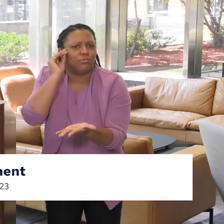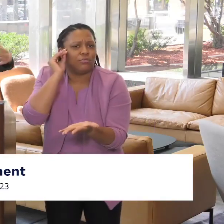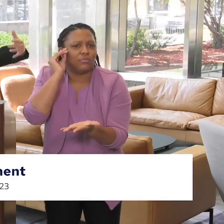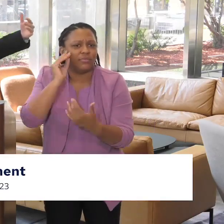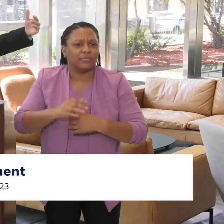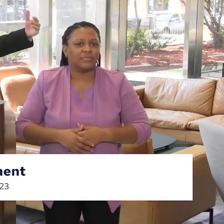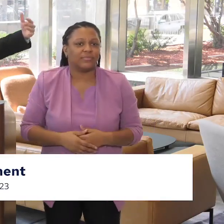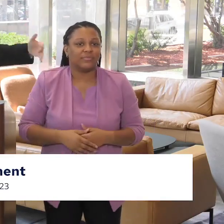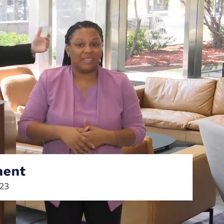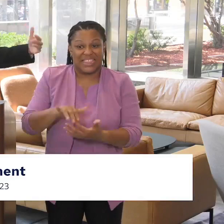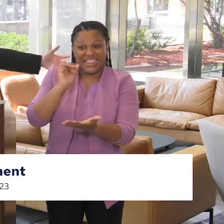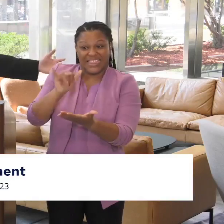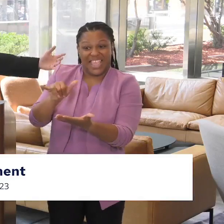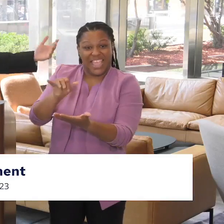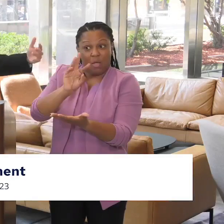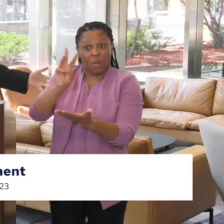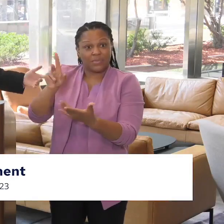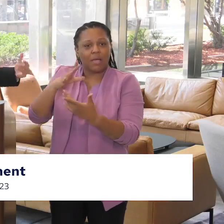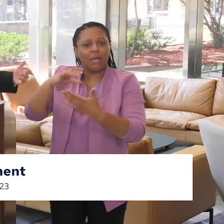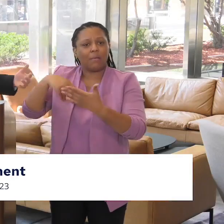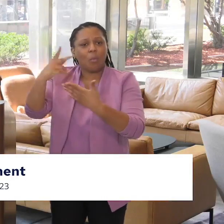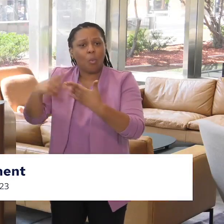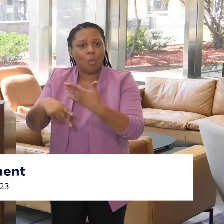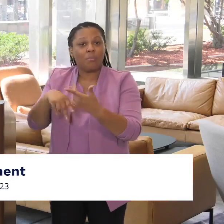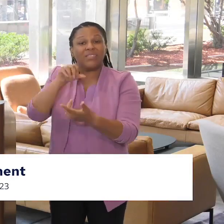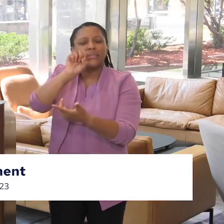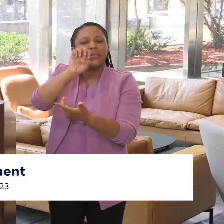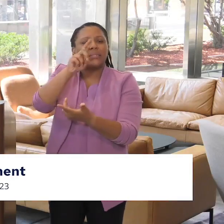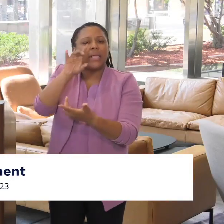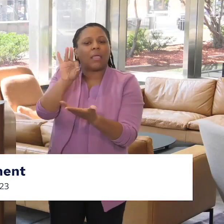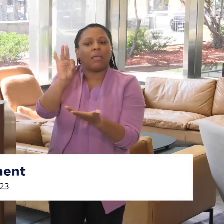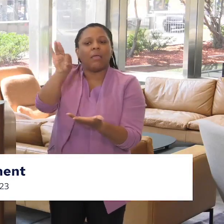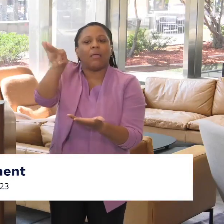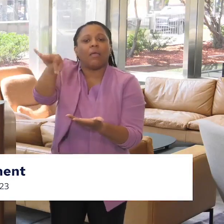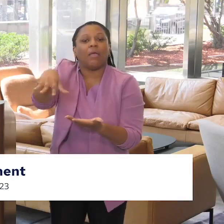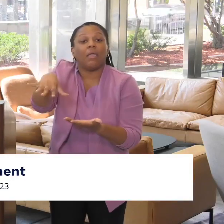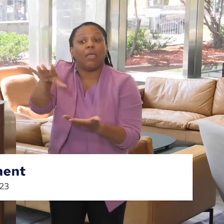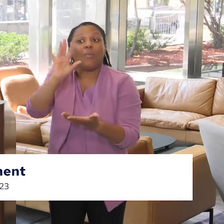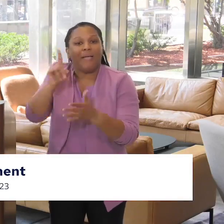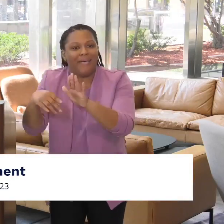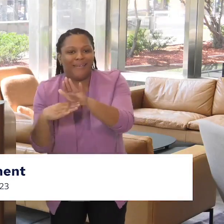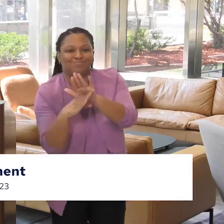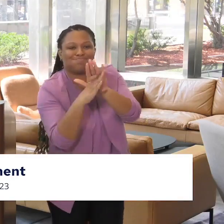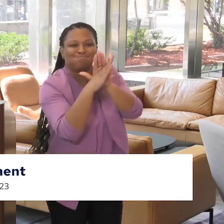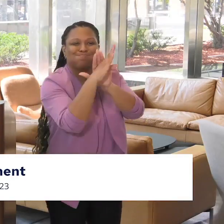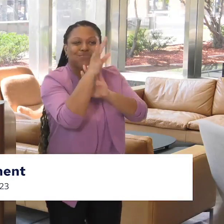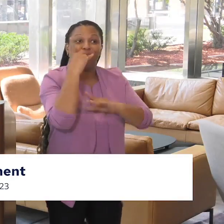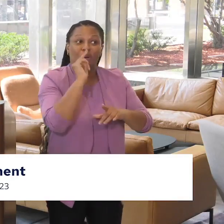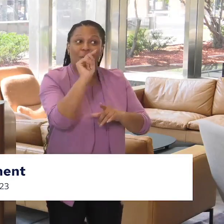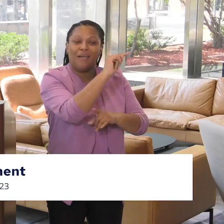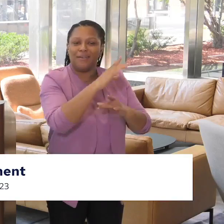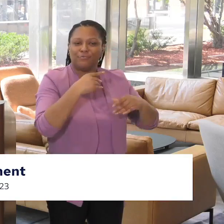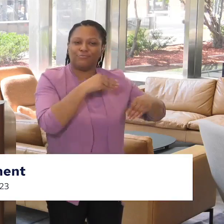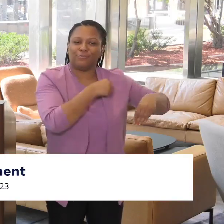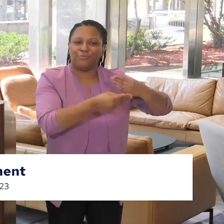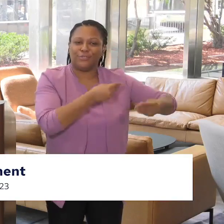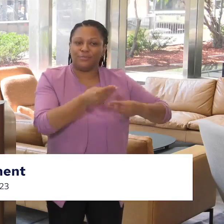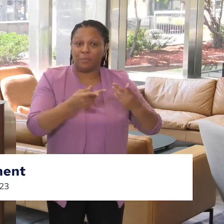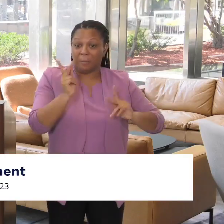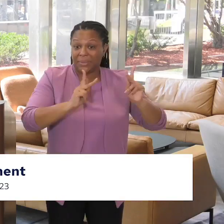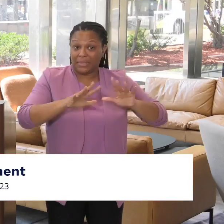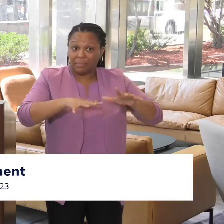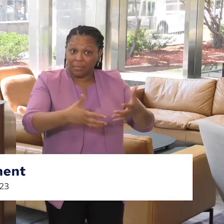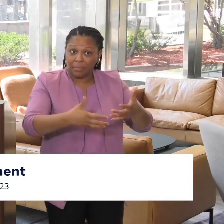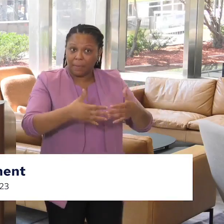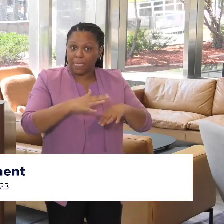today will bear fruits for a generation. So folks, I'm here to say that the people in the East Metro doing this incredible work are not just here to manage